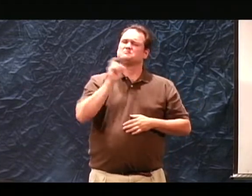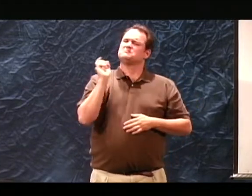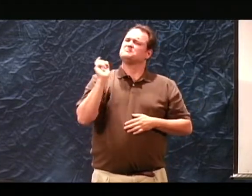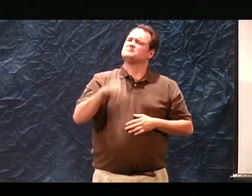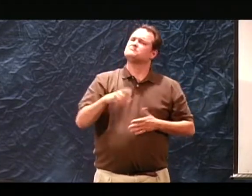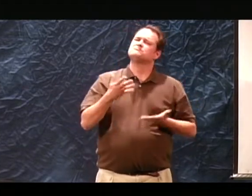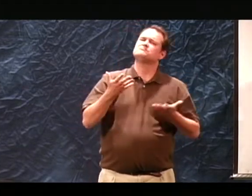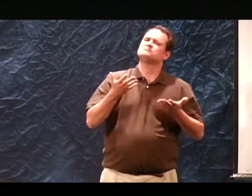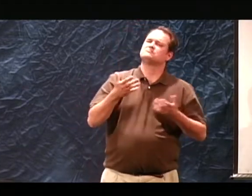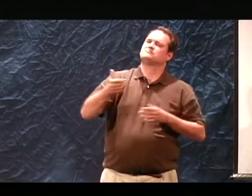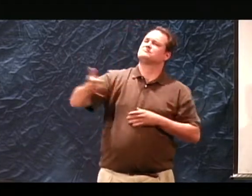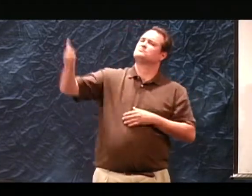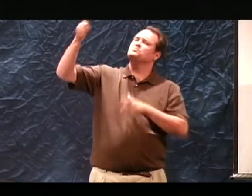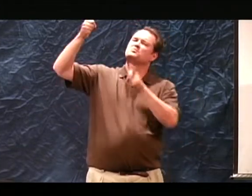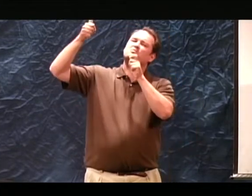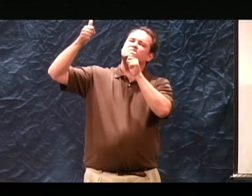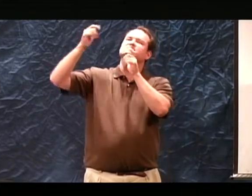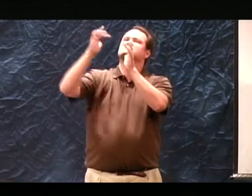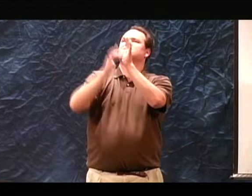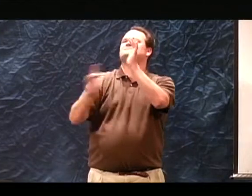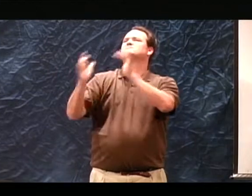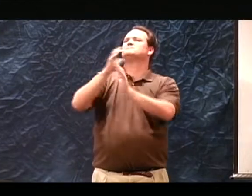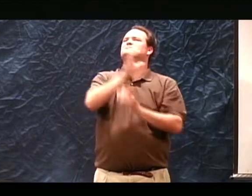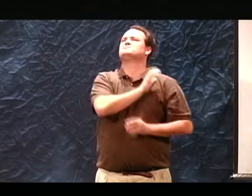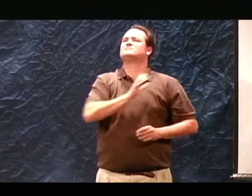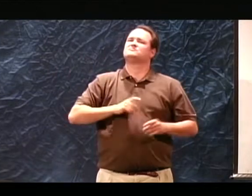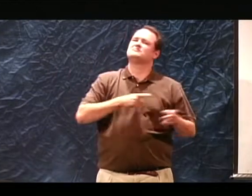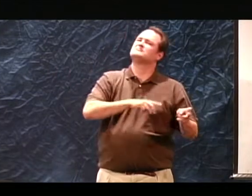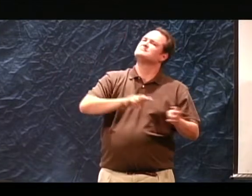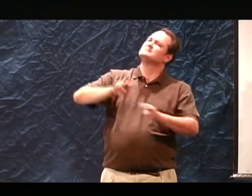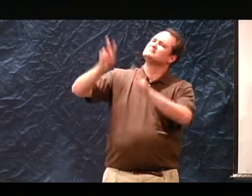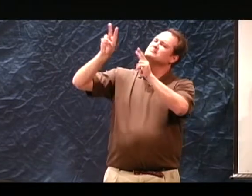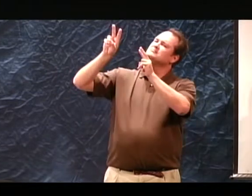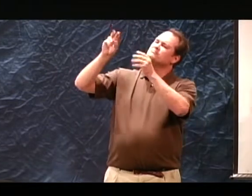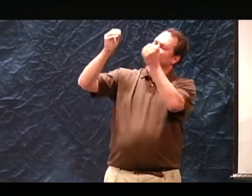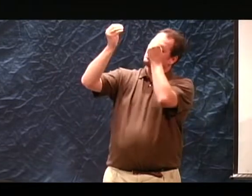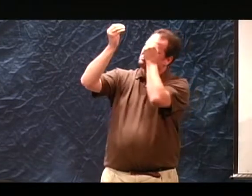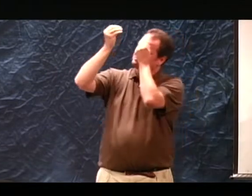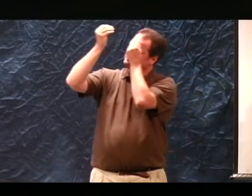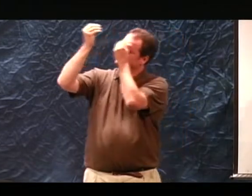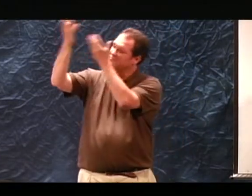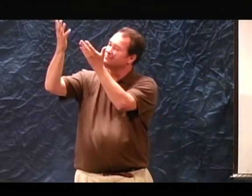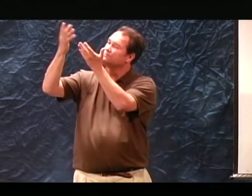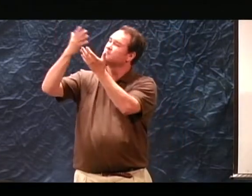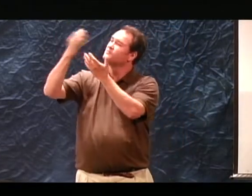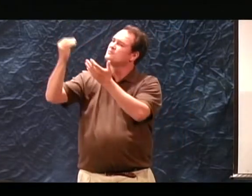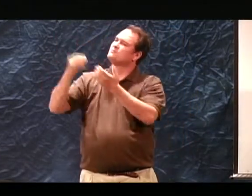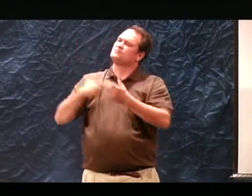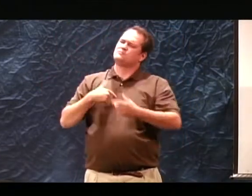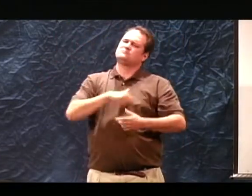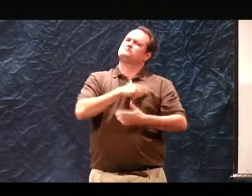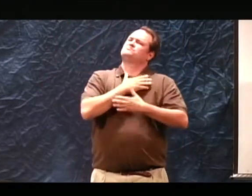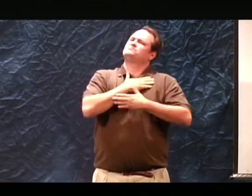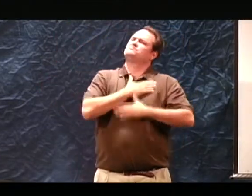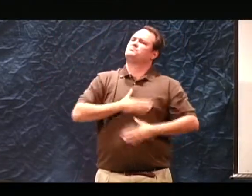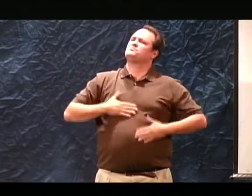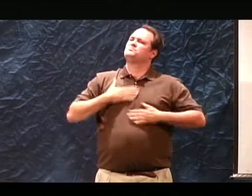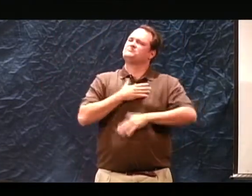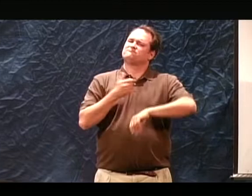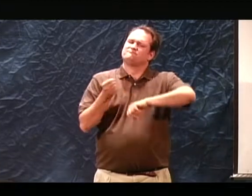to see how the body of christ functions that jesus christ is the head so we